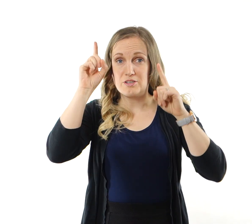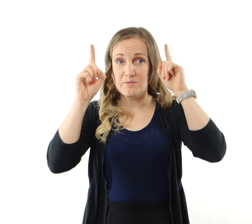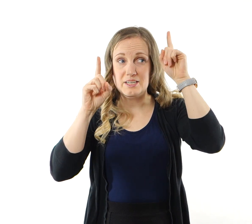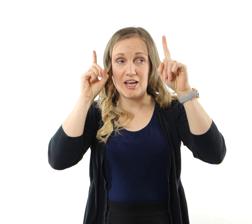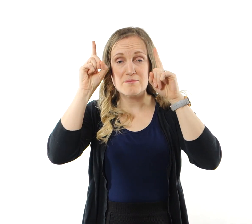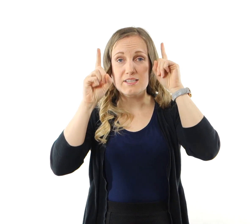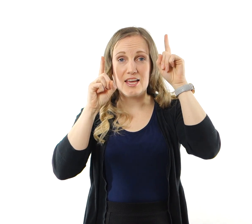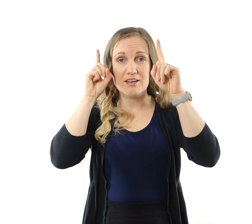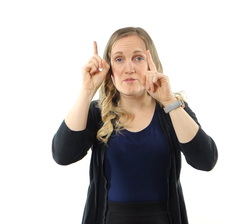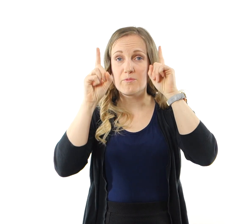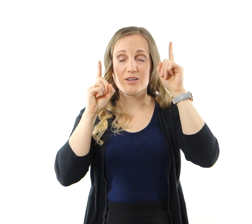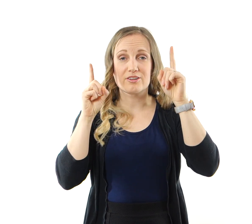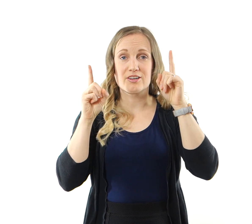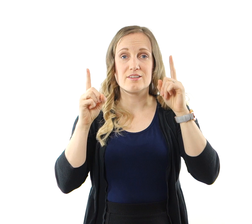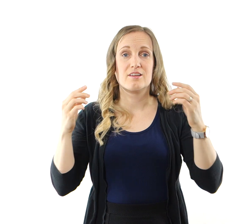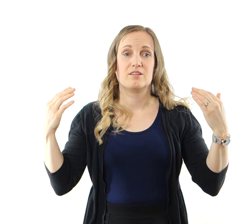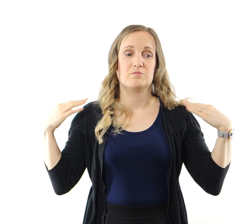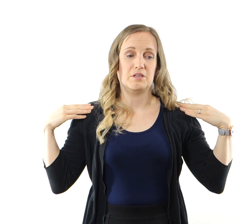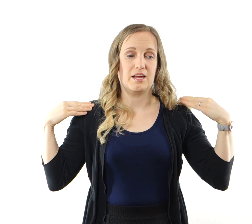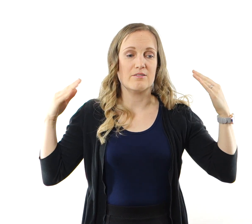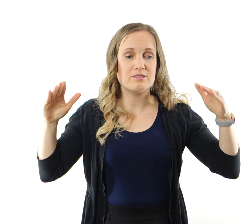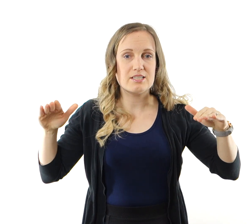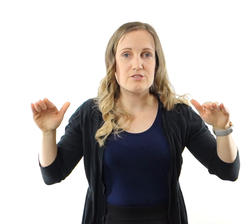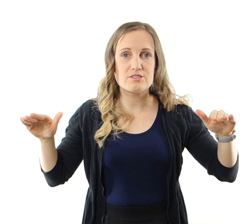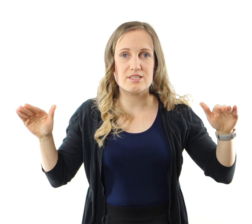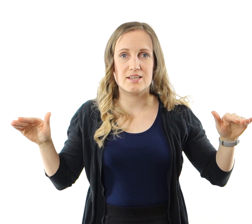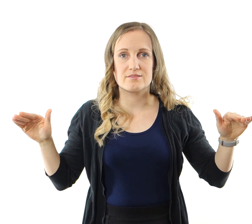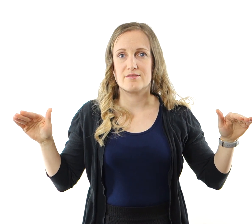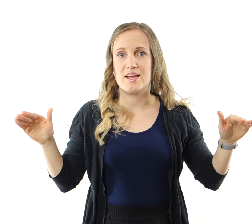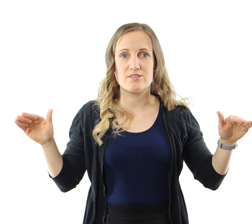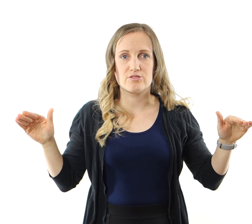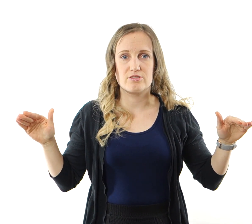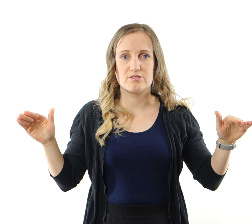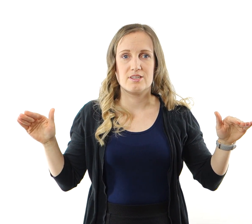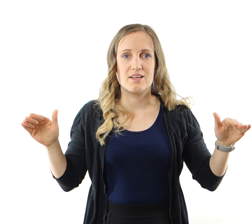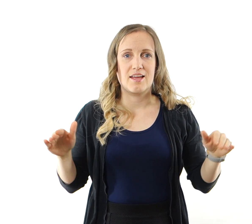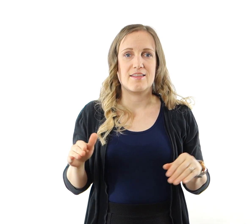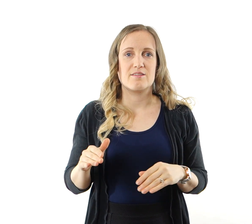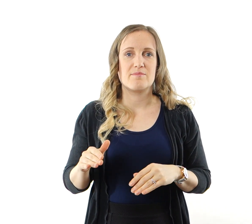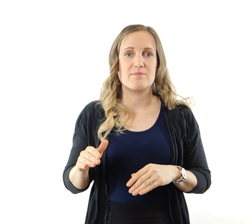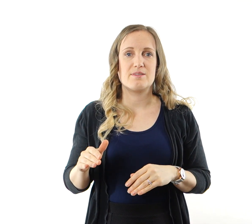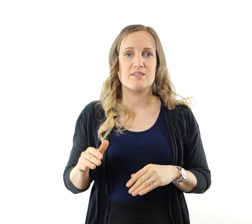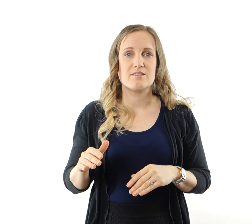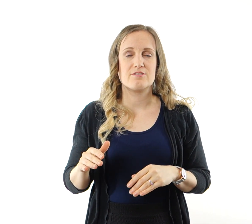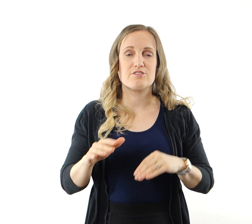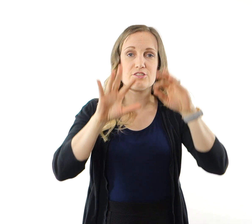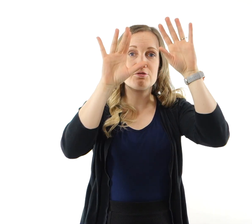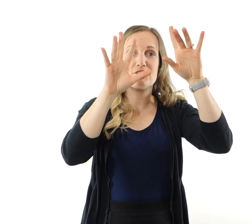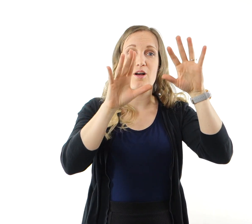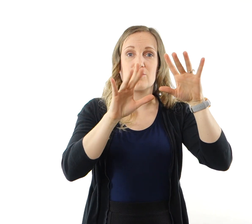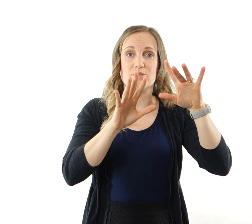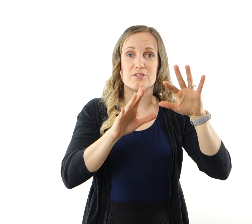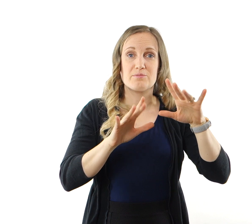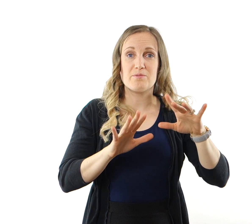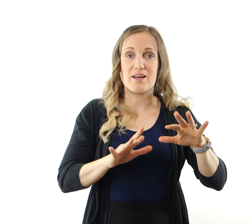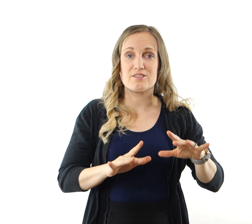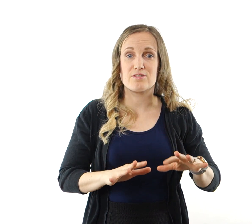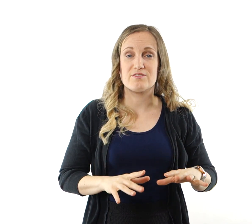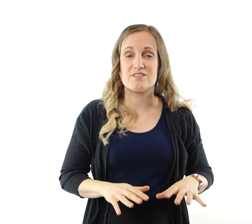when he comes again, wonder. Will herald angel sing, angel. And then maybe you just do snow. Will earth be white, drifted